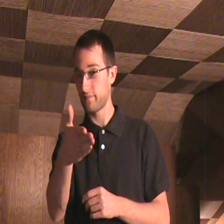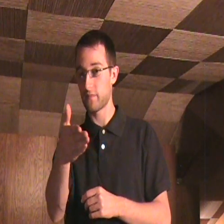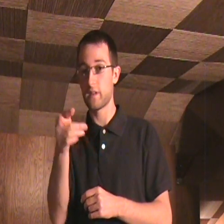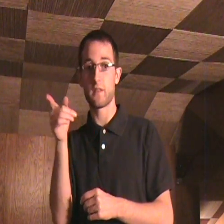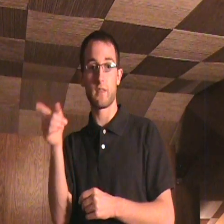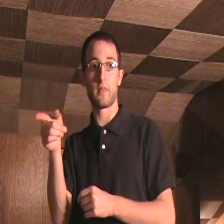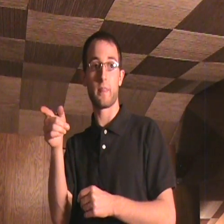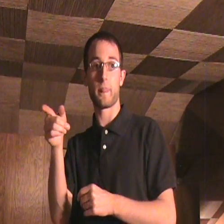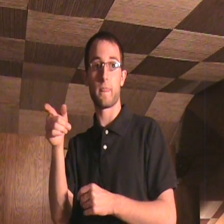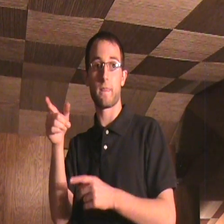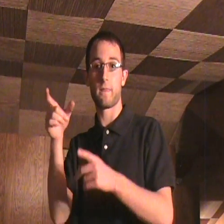And,